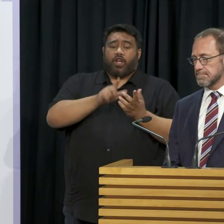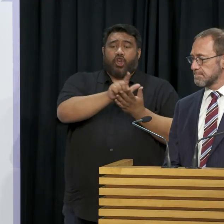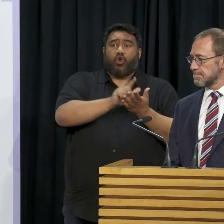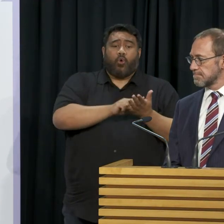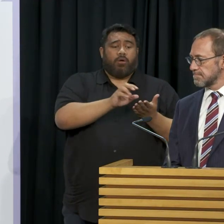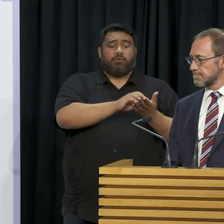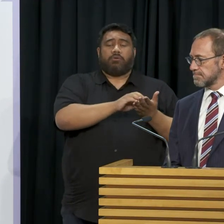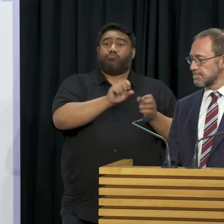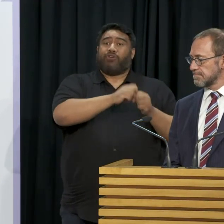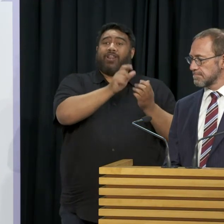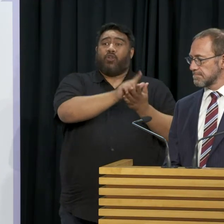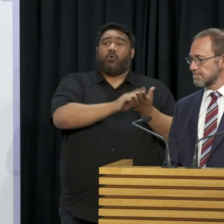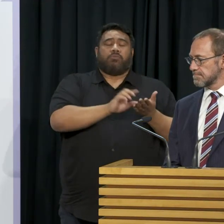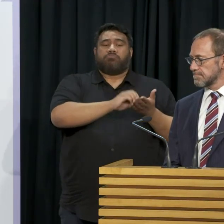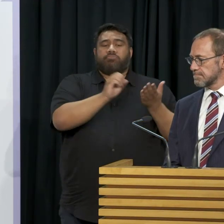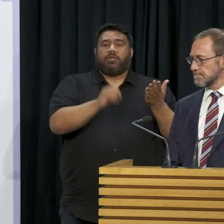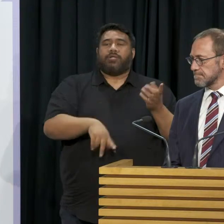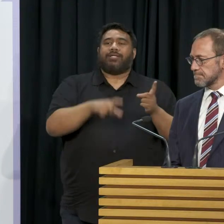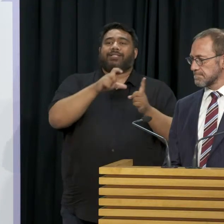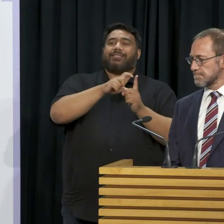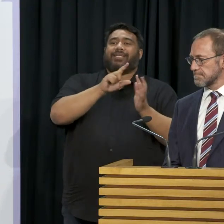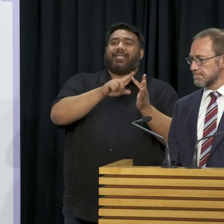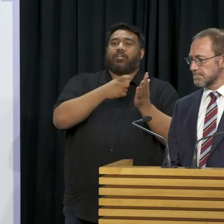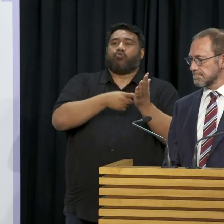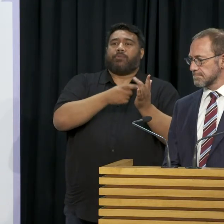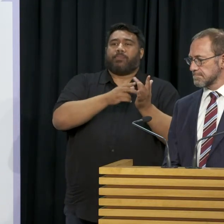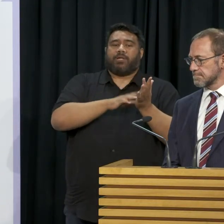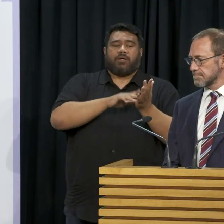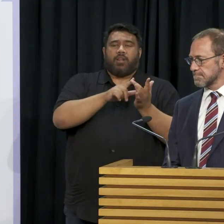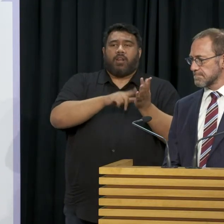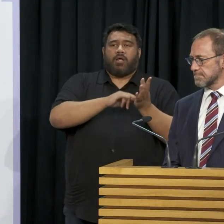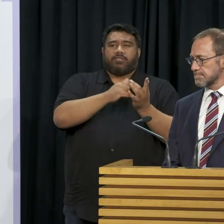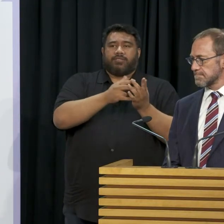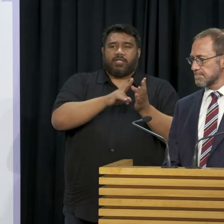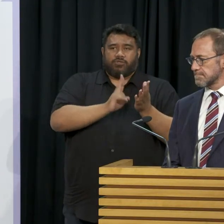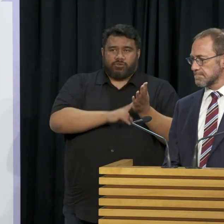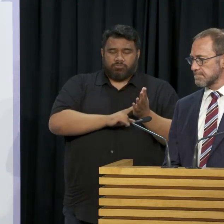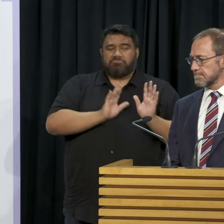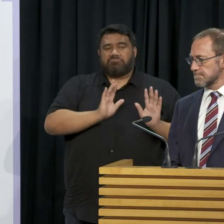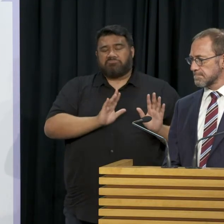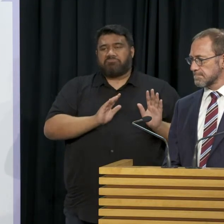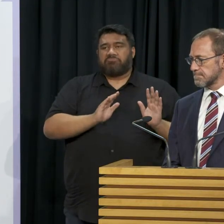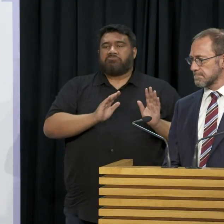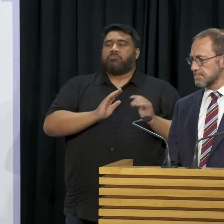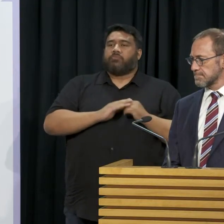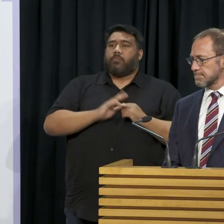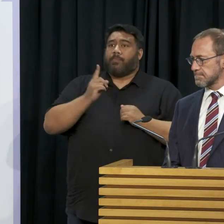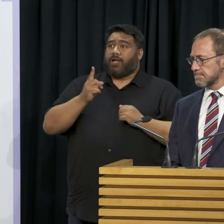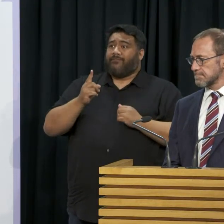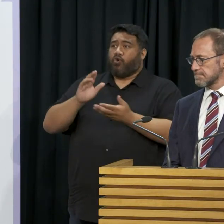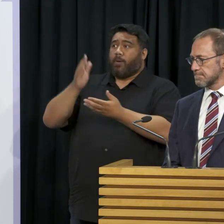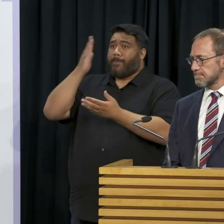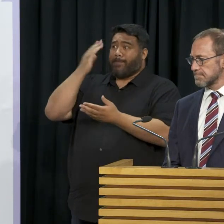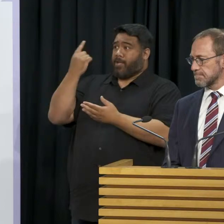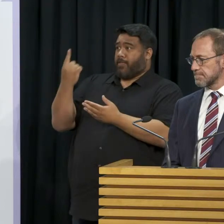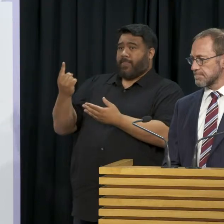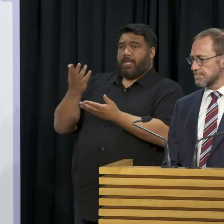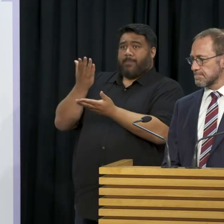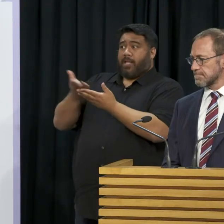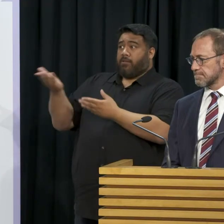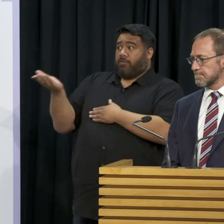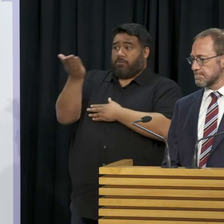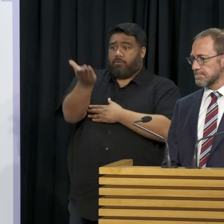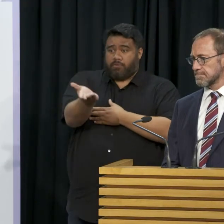Decriminalisation, just a rung below in that regard. But for us, any time a members' bill comes up, we will take it